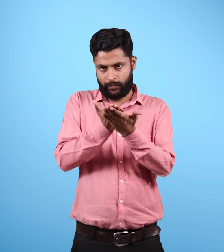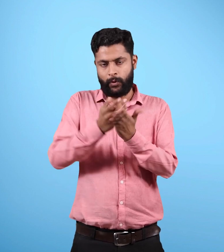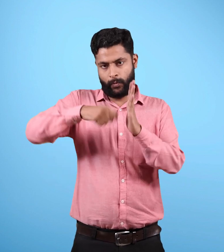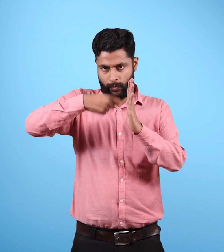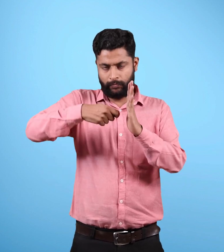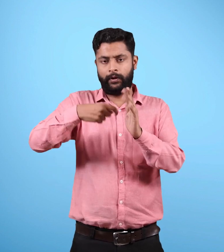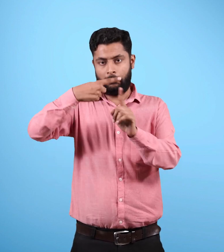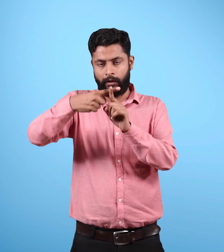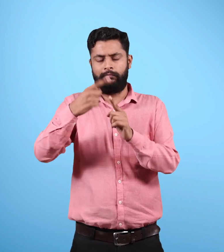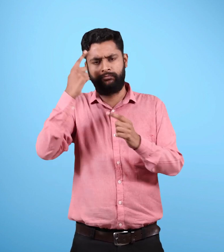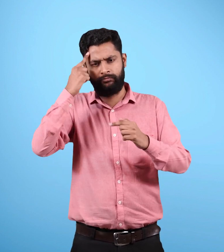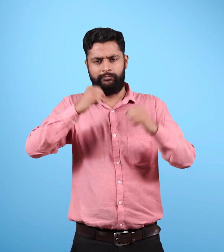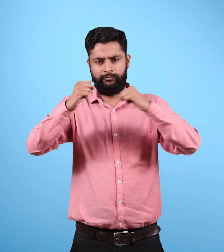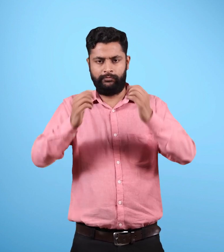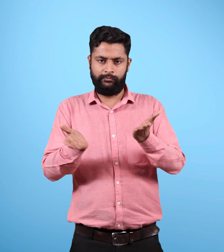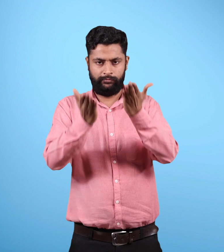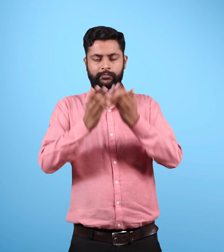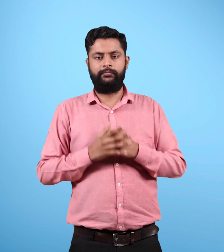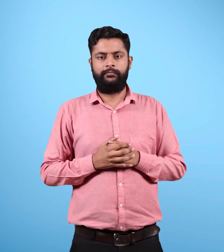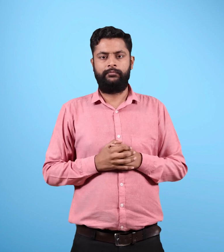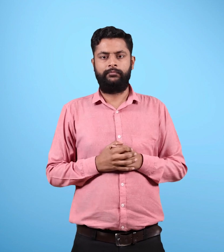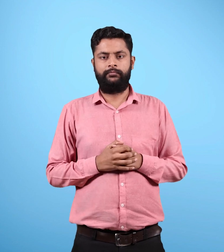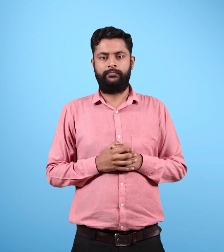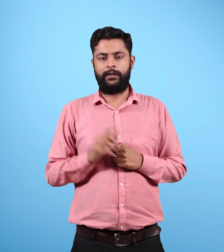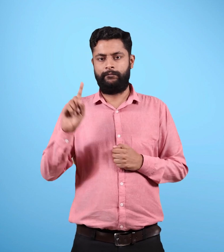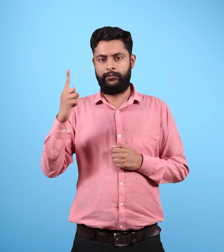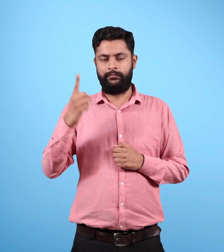Suggested projects and activities. 1.